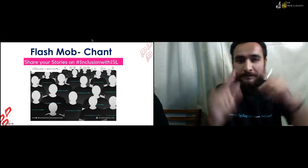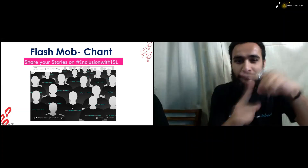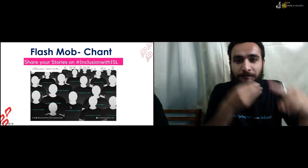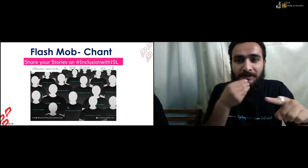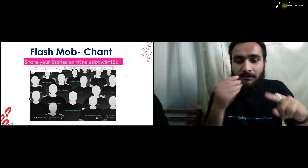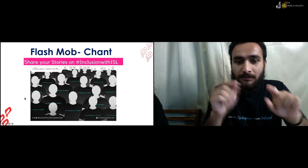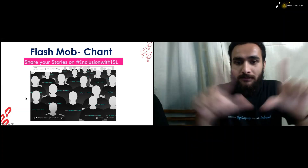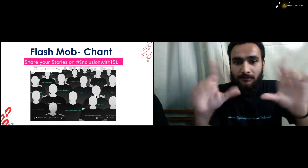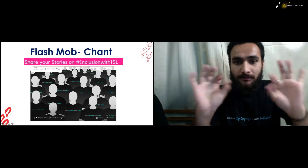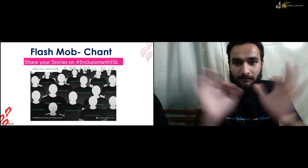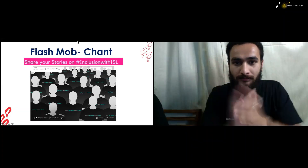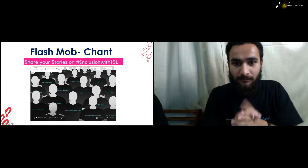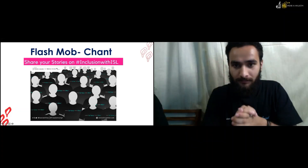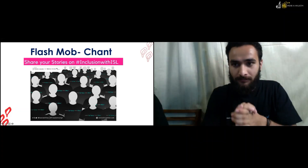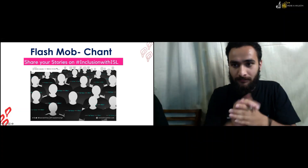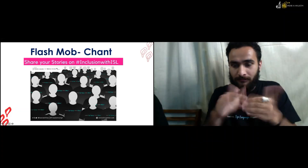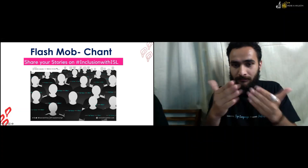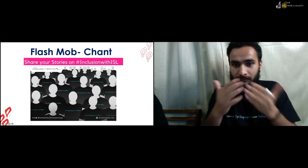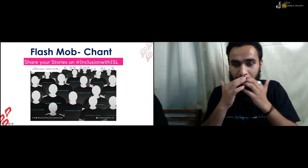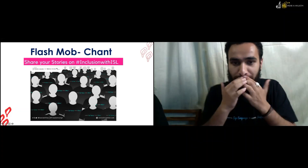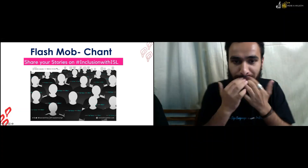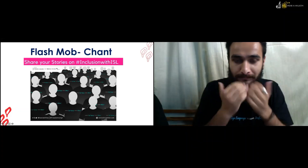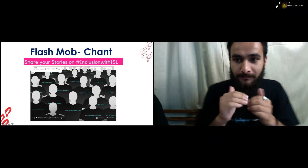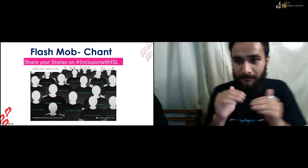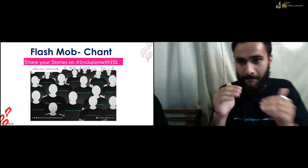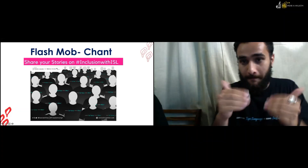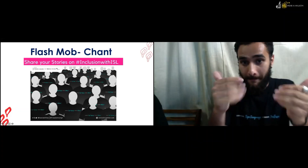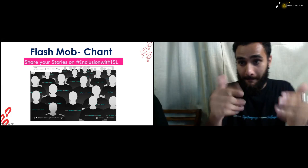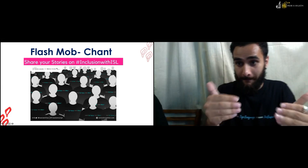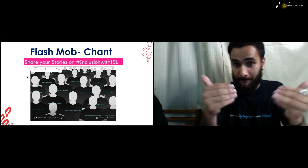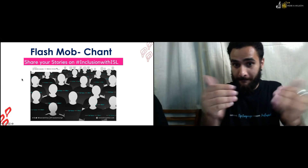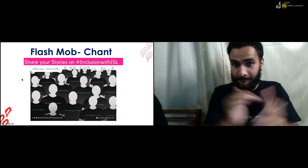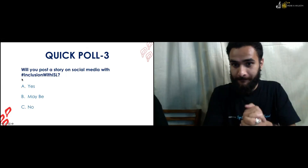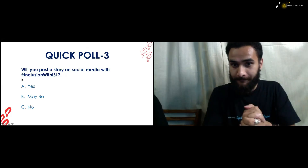Okay. Can we have the PPT, please?